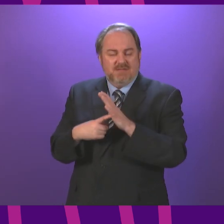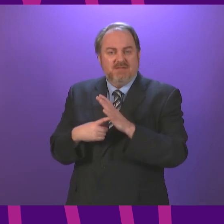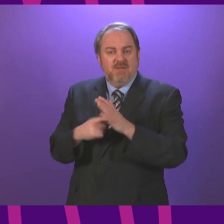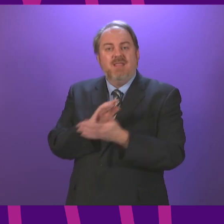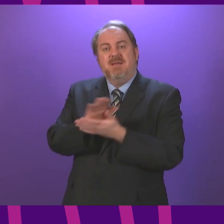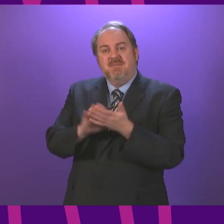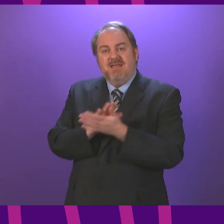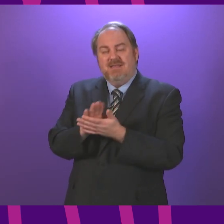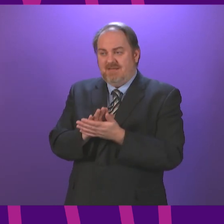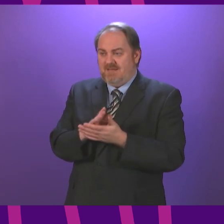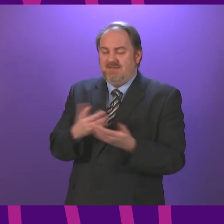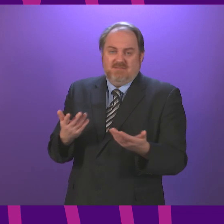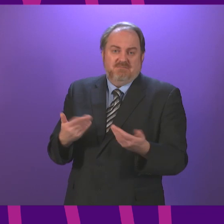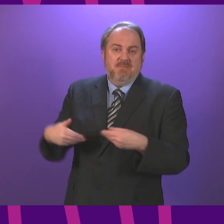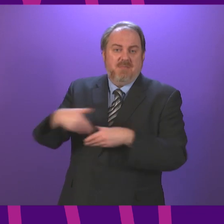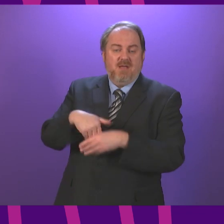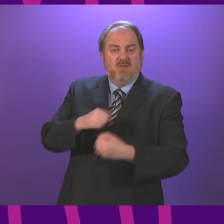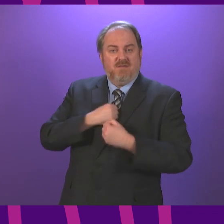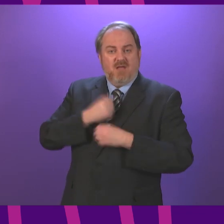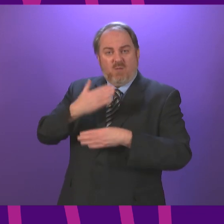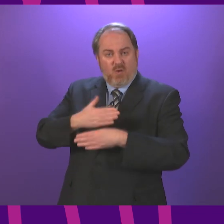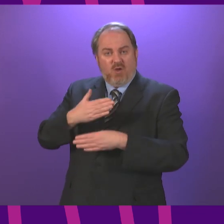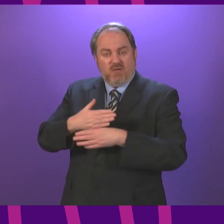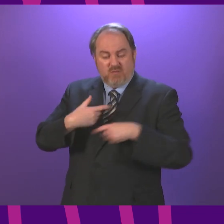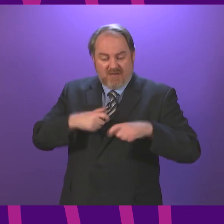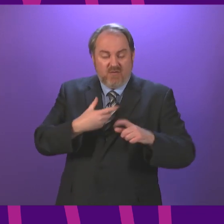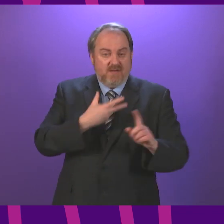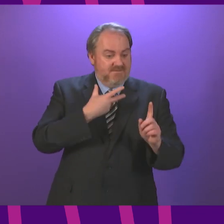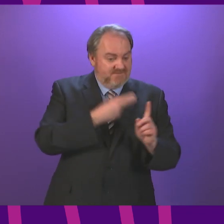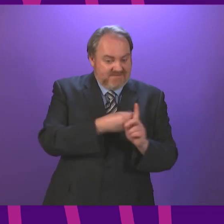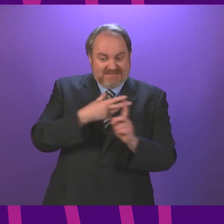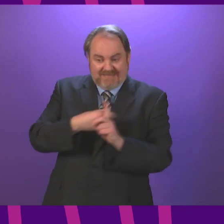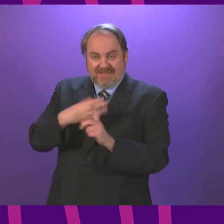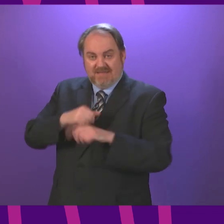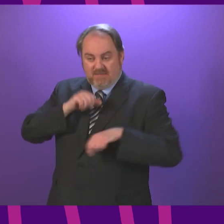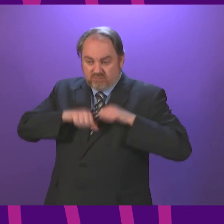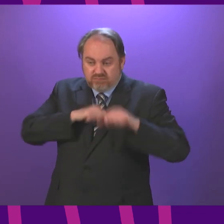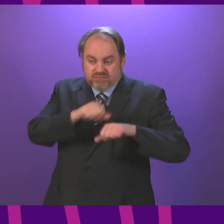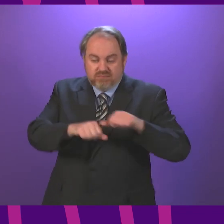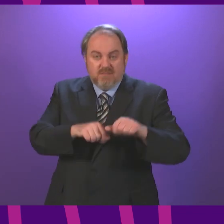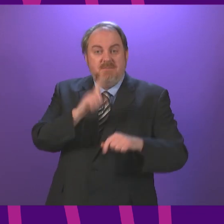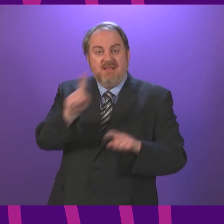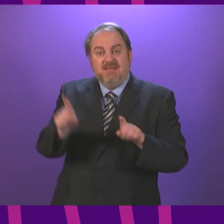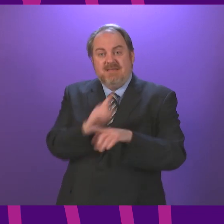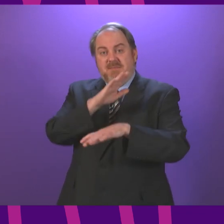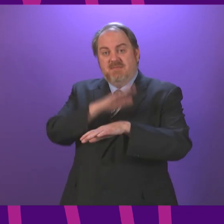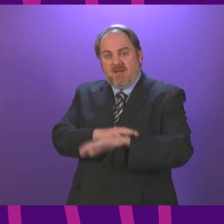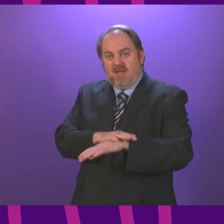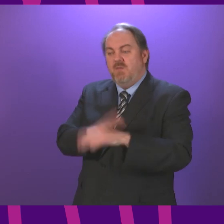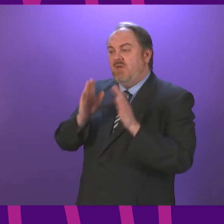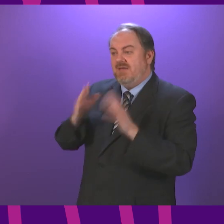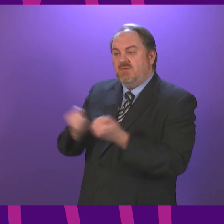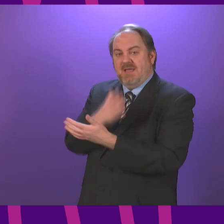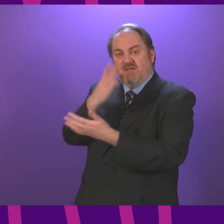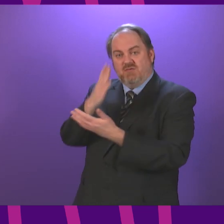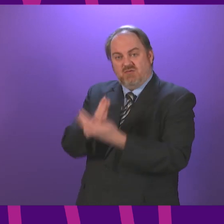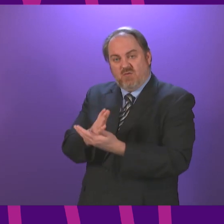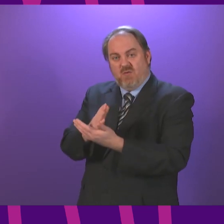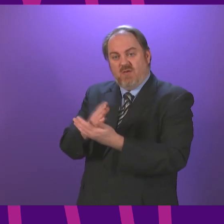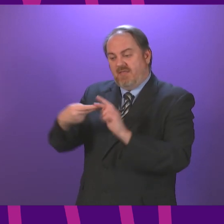continue to be vital even as the vaccine programme is delivered at pace. We know that in the face of new variants, it is more